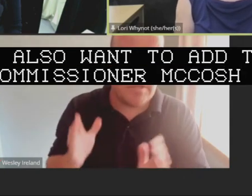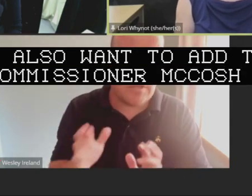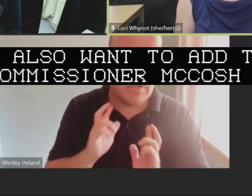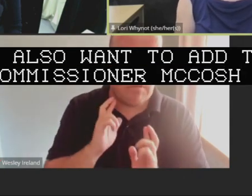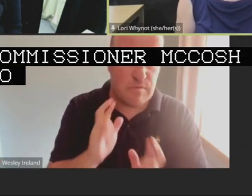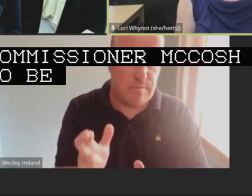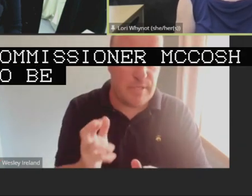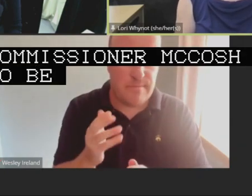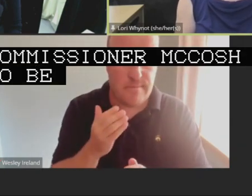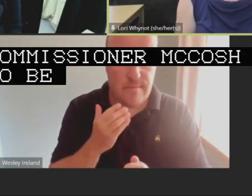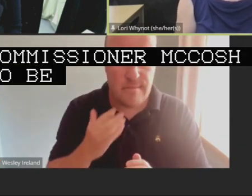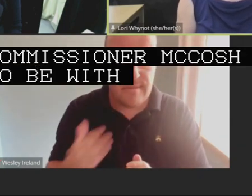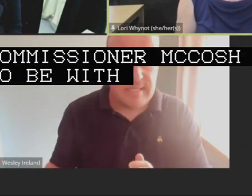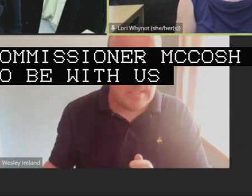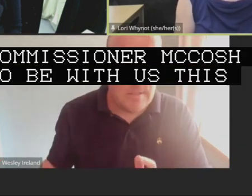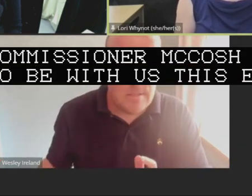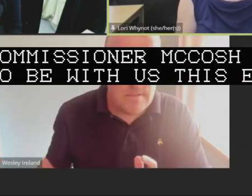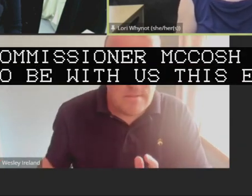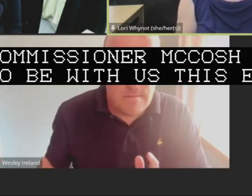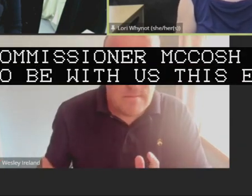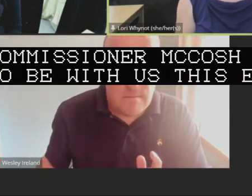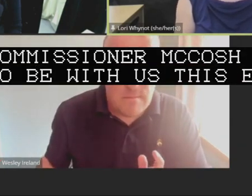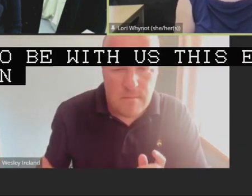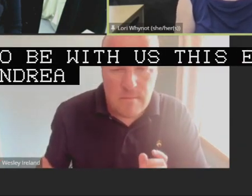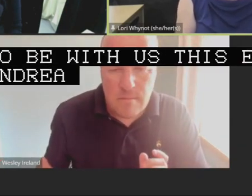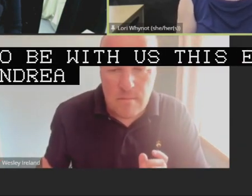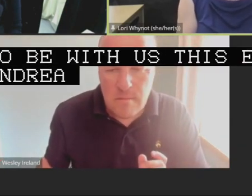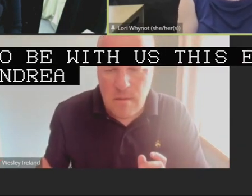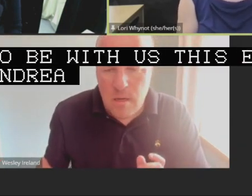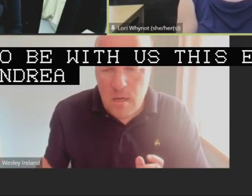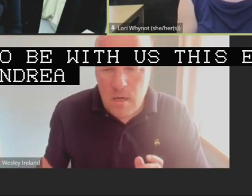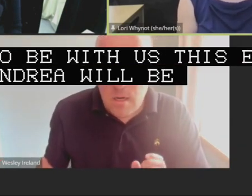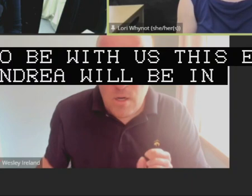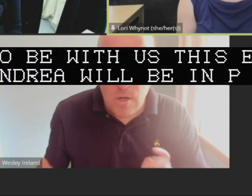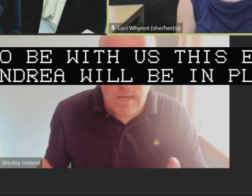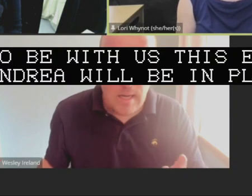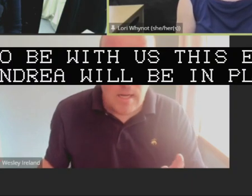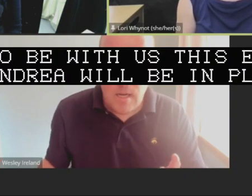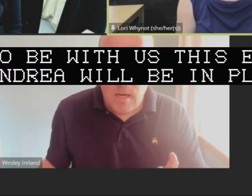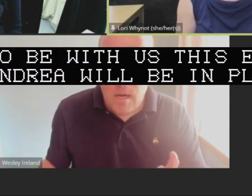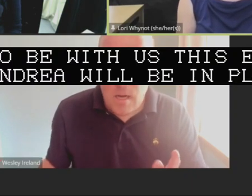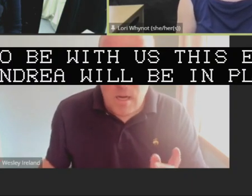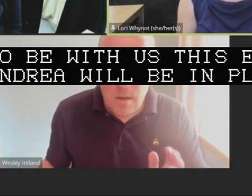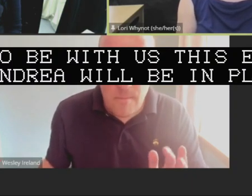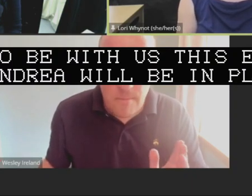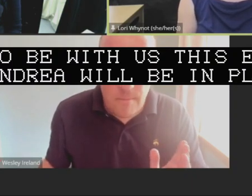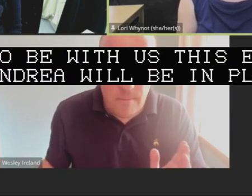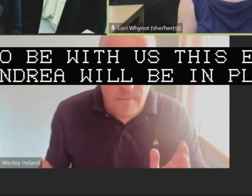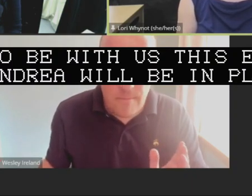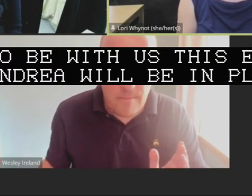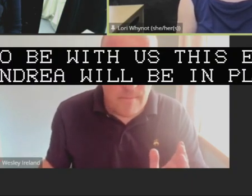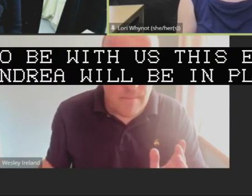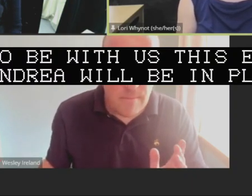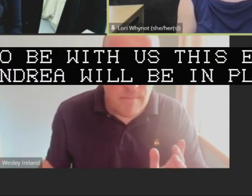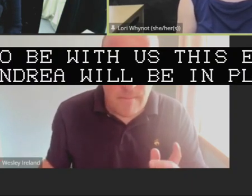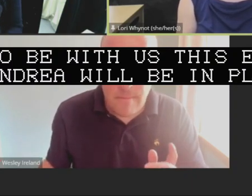So Andrea is going to be in place of the Commissioner for this evening. So thank you, Andrea.